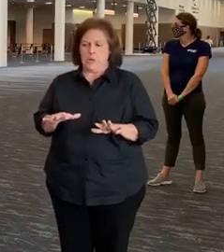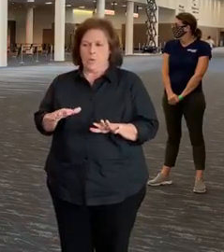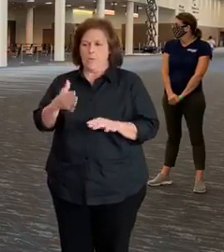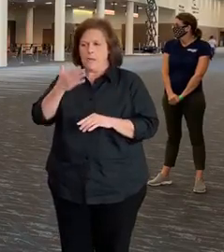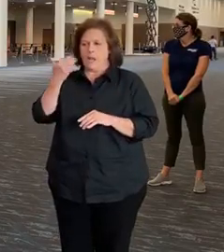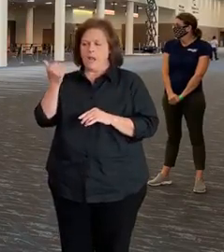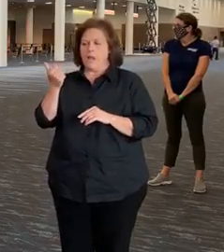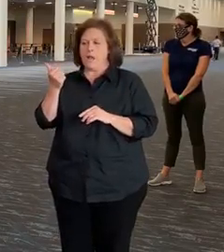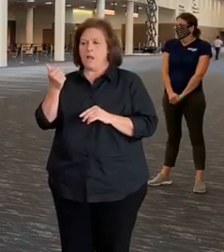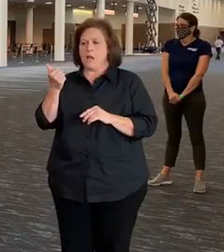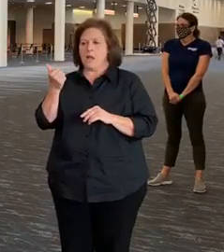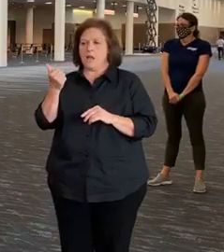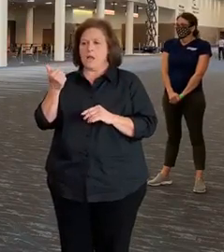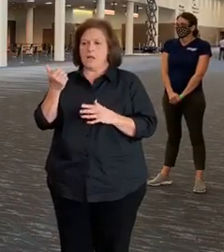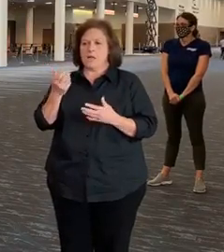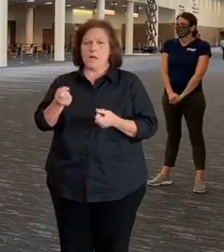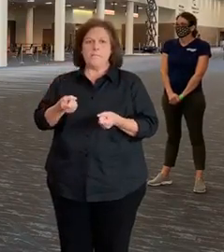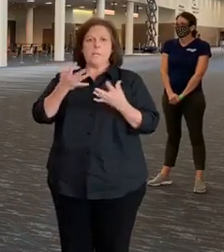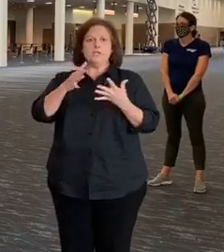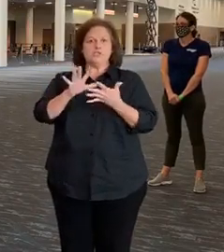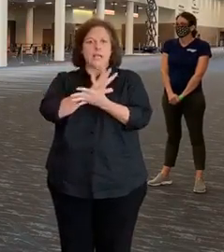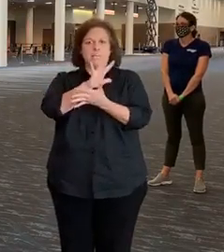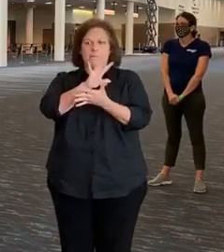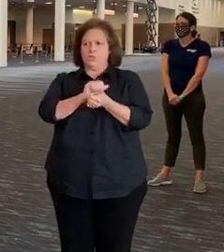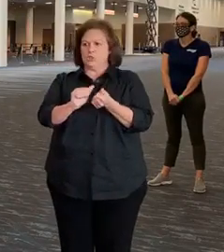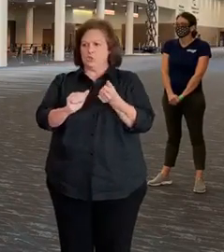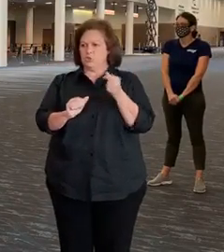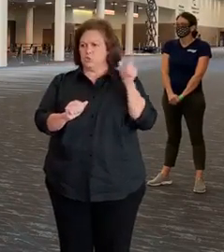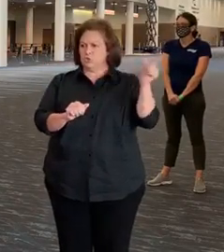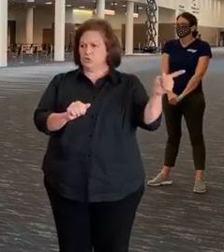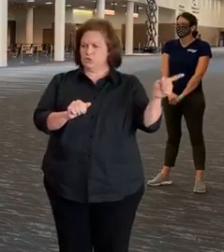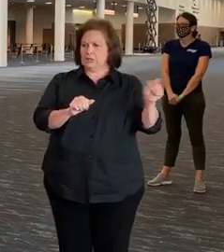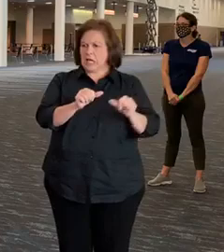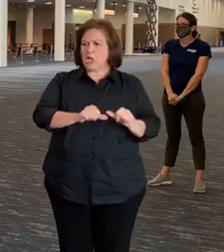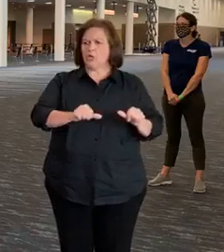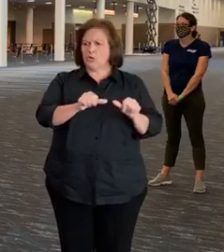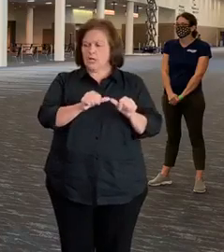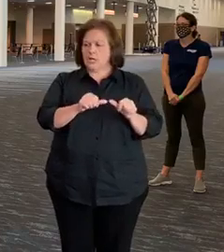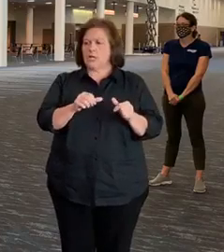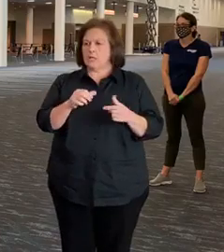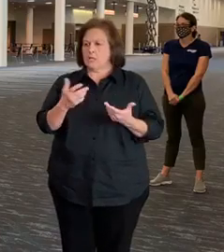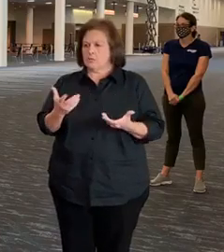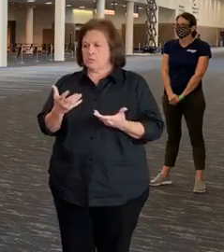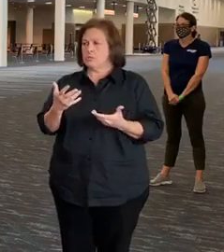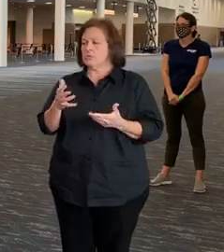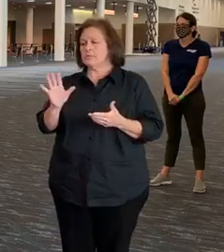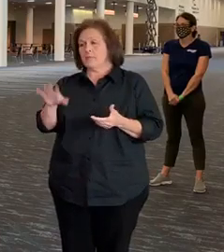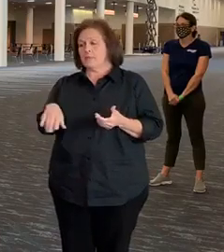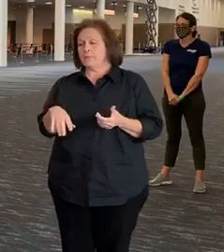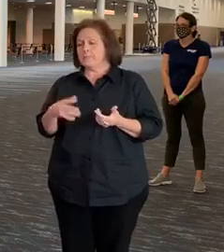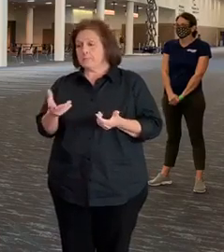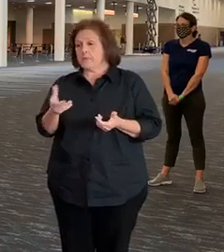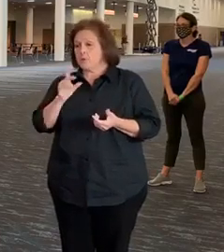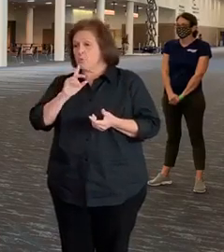because of the scale of damage in our neighboring parishes. So we're going to be